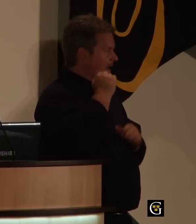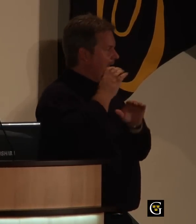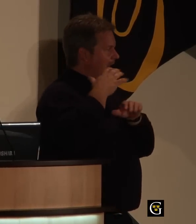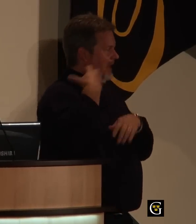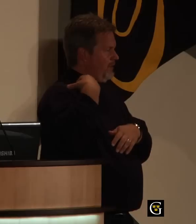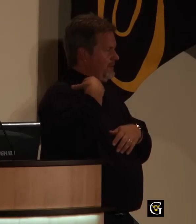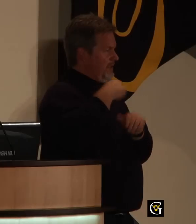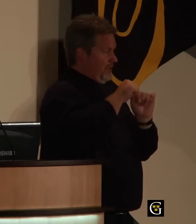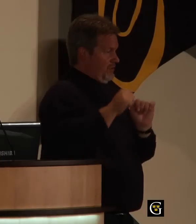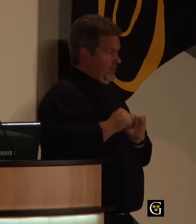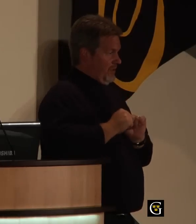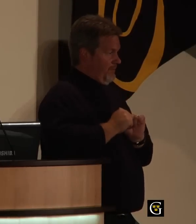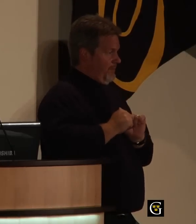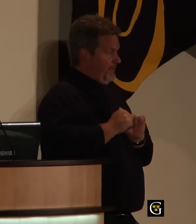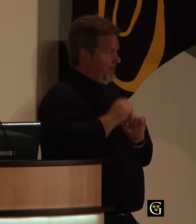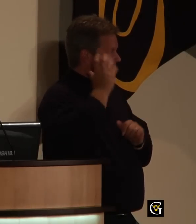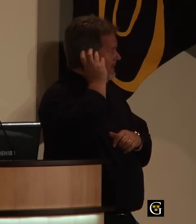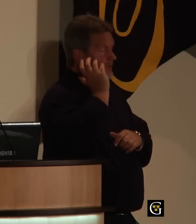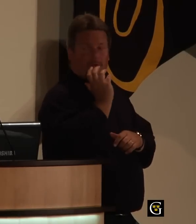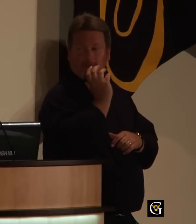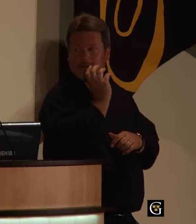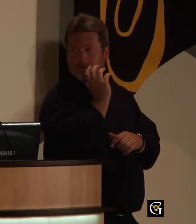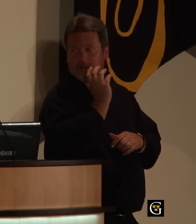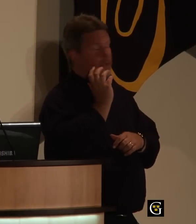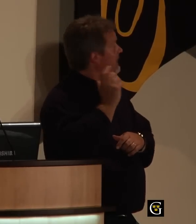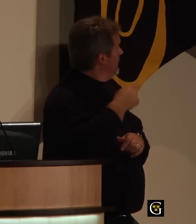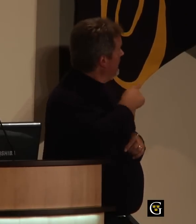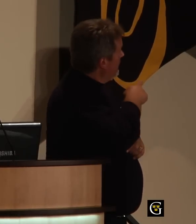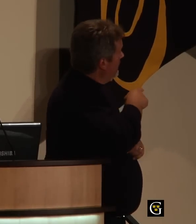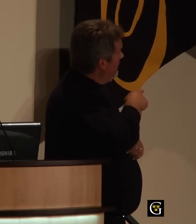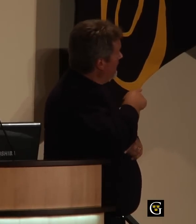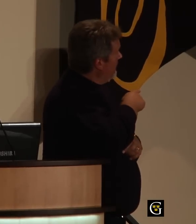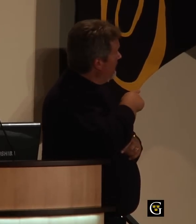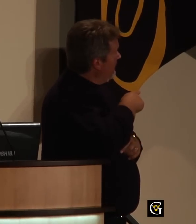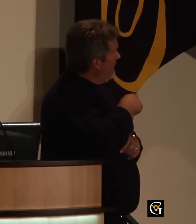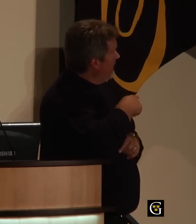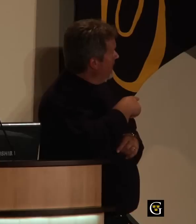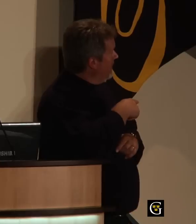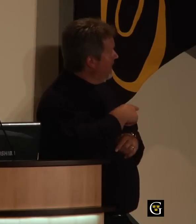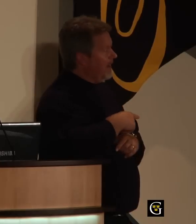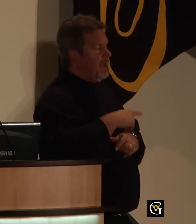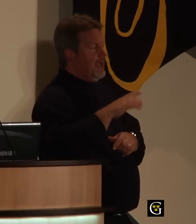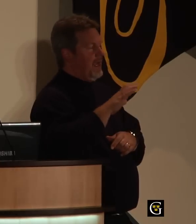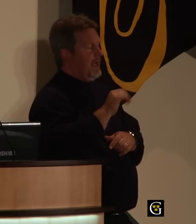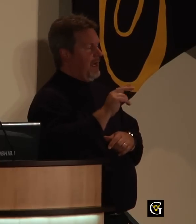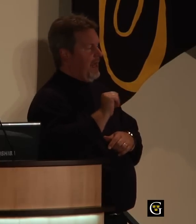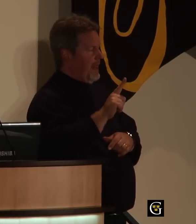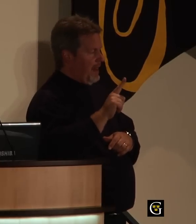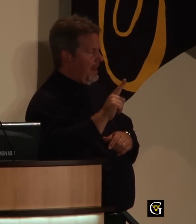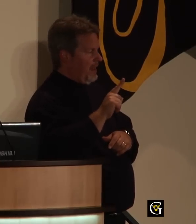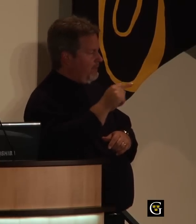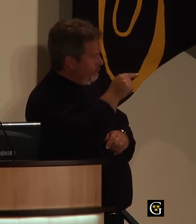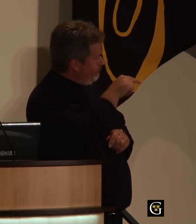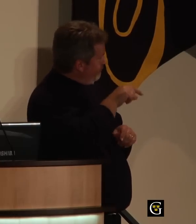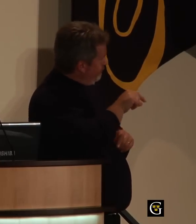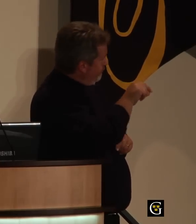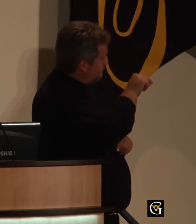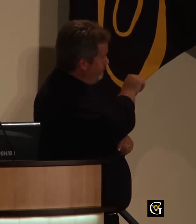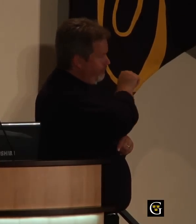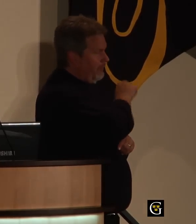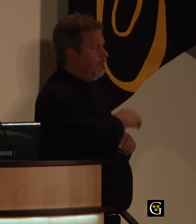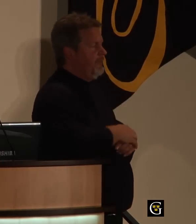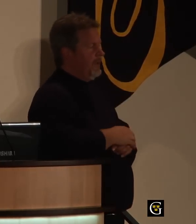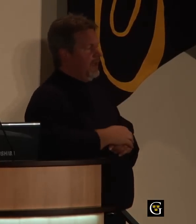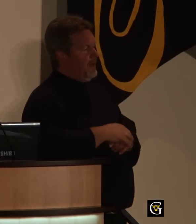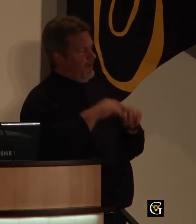ear, right around the middle. The ear canal is right around the middle. Basically,